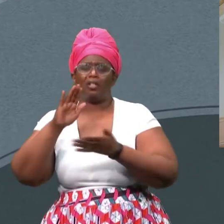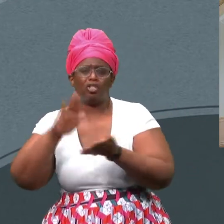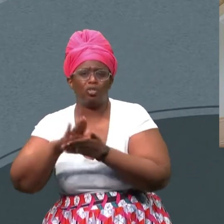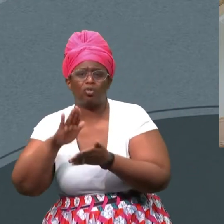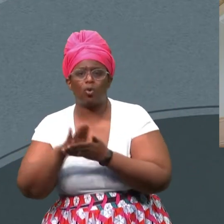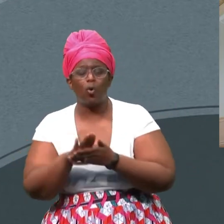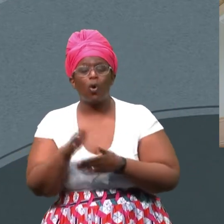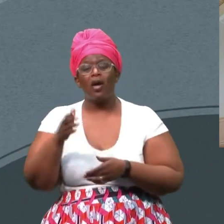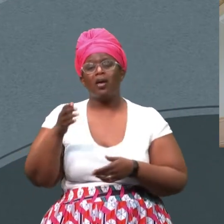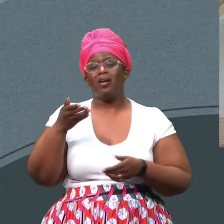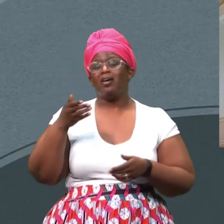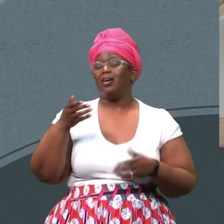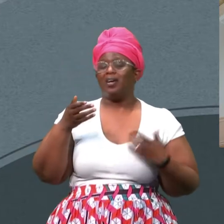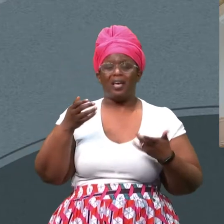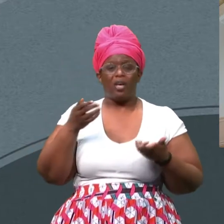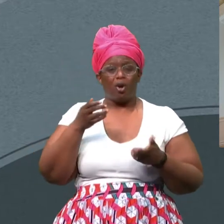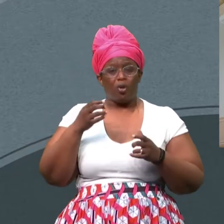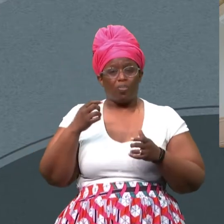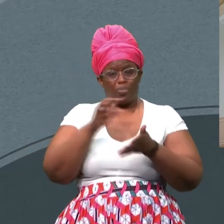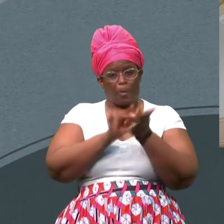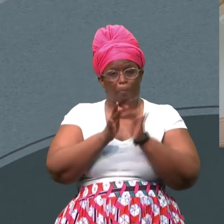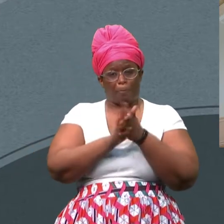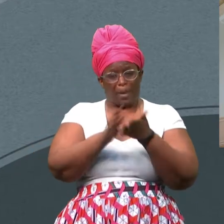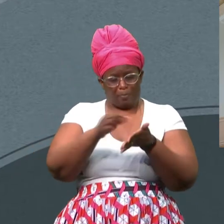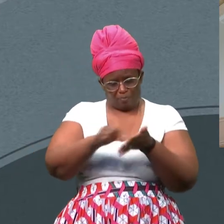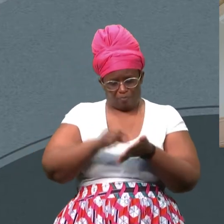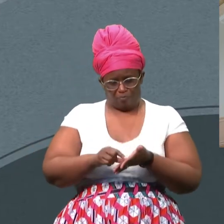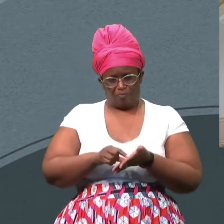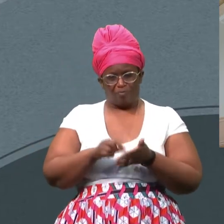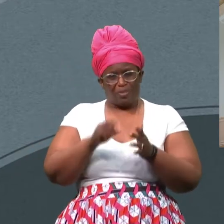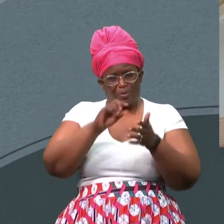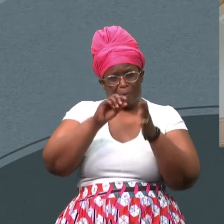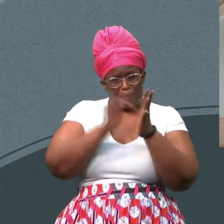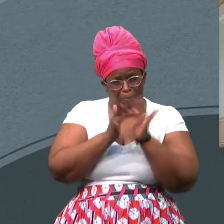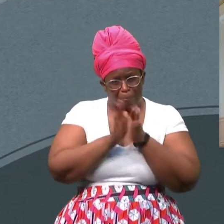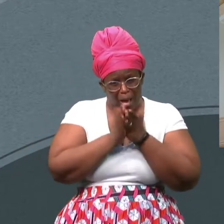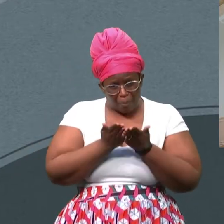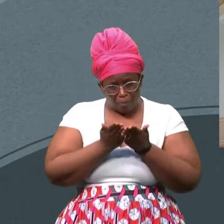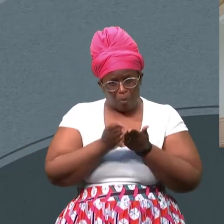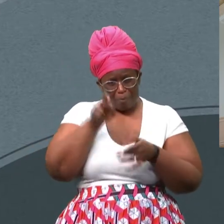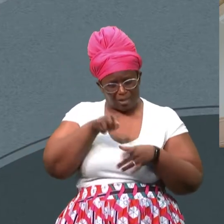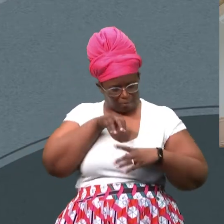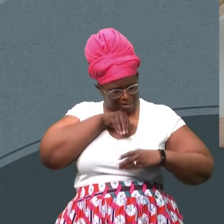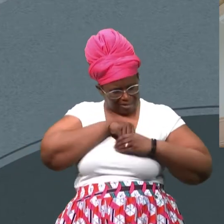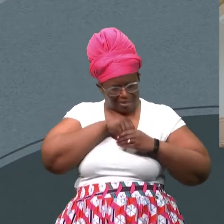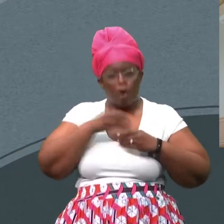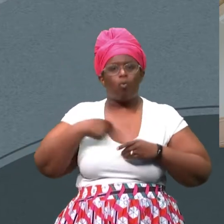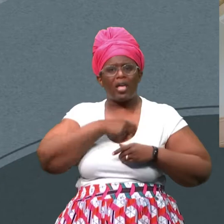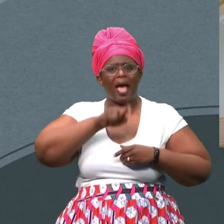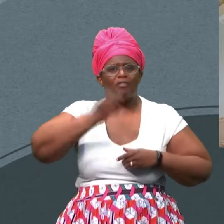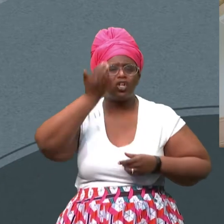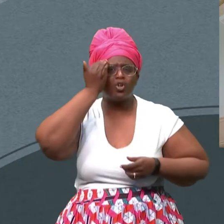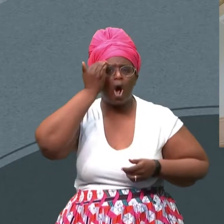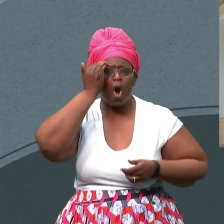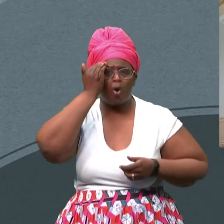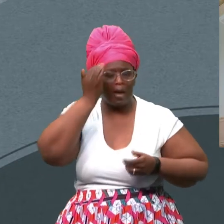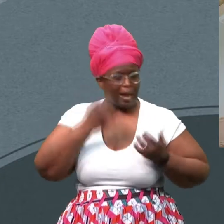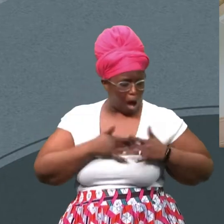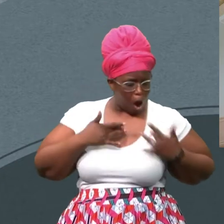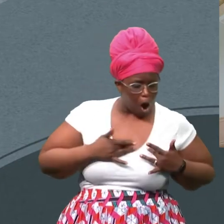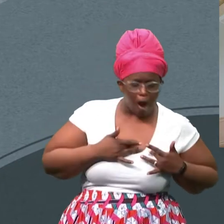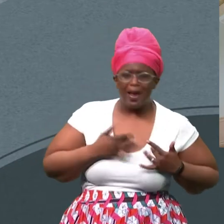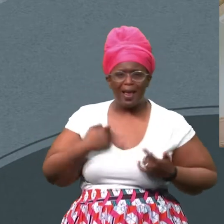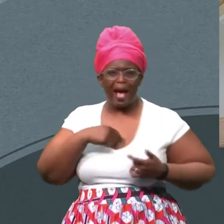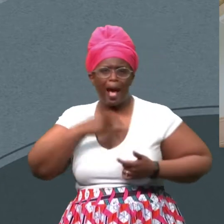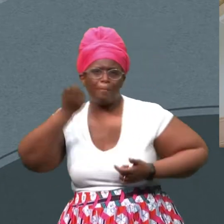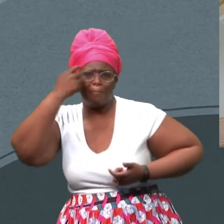to move to the extent that the word is already in you. Woo, God. And so many of us want God to move beyond